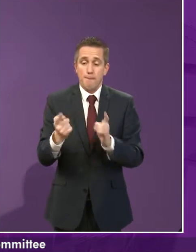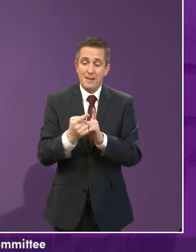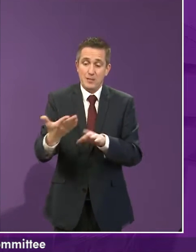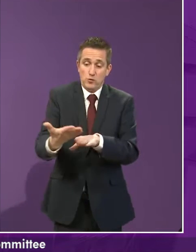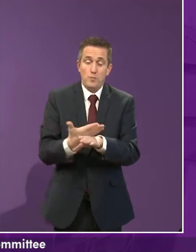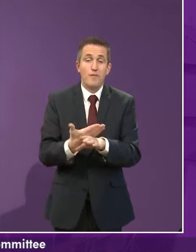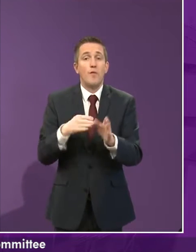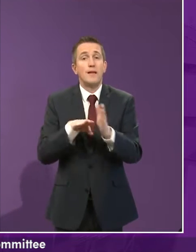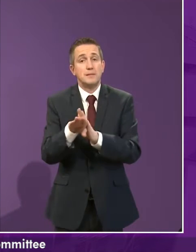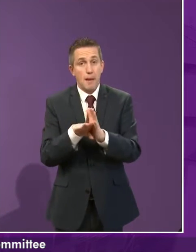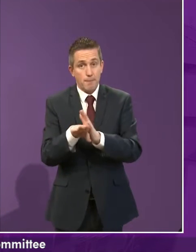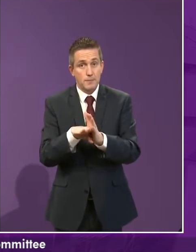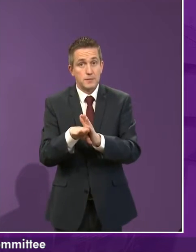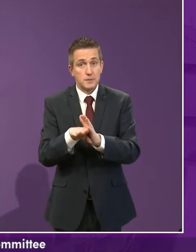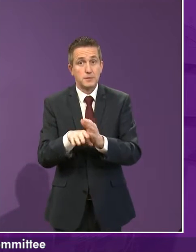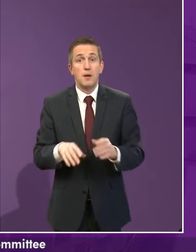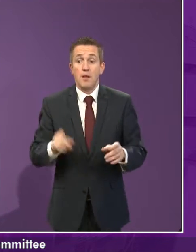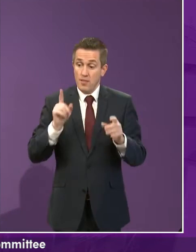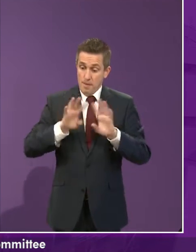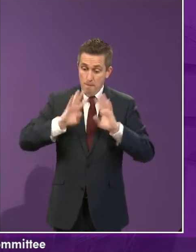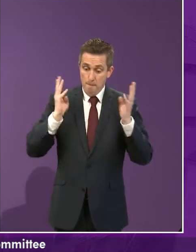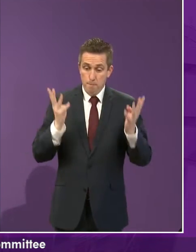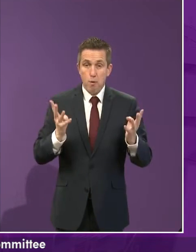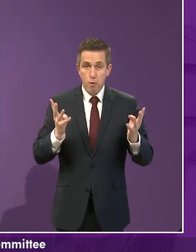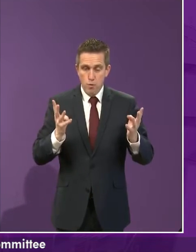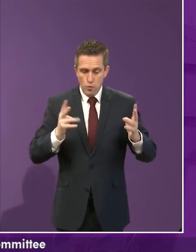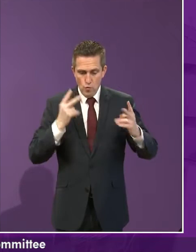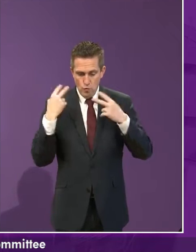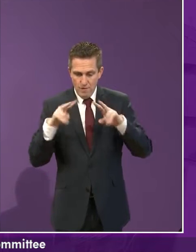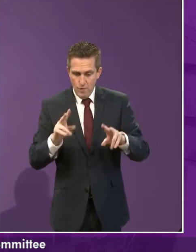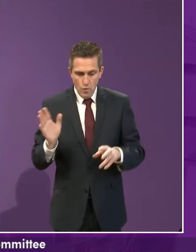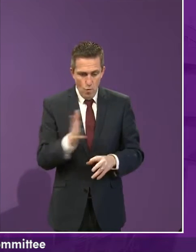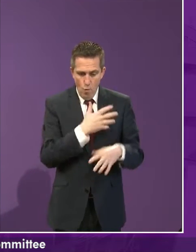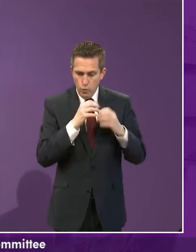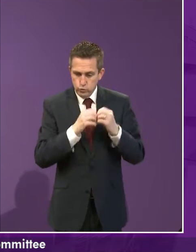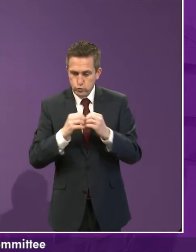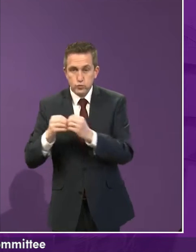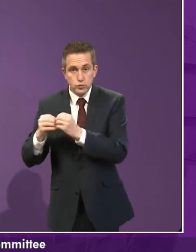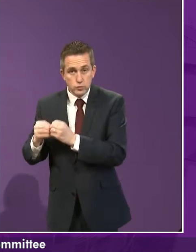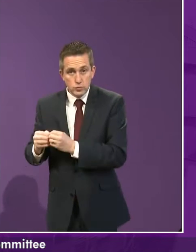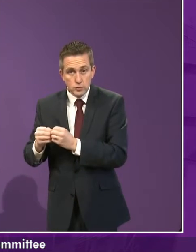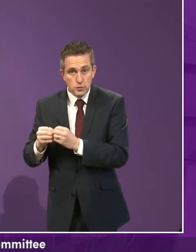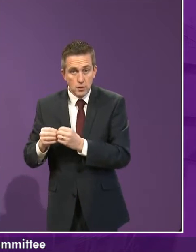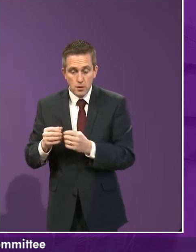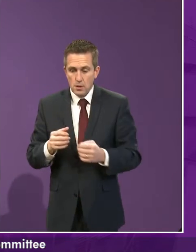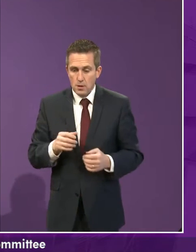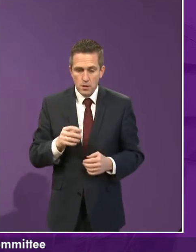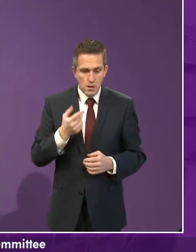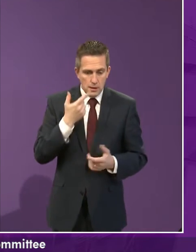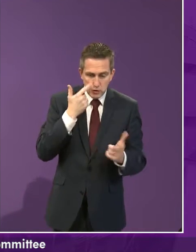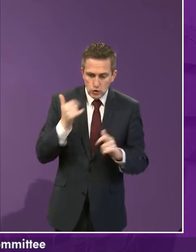again, all students with disabilities are looked at, and any student who is not doing